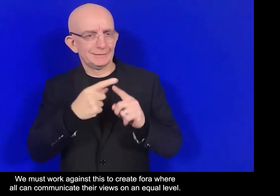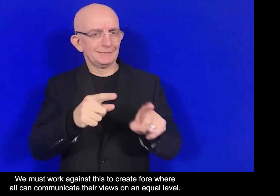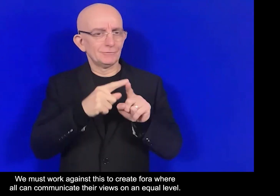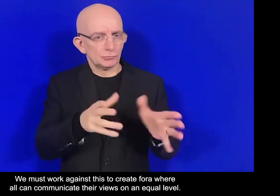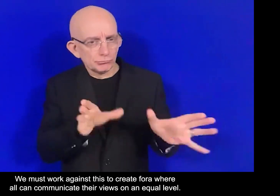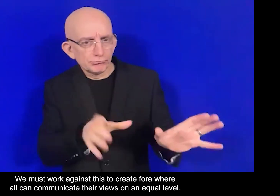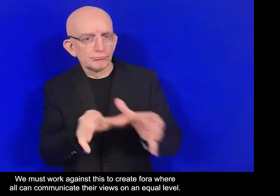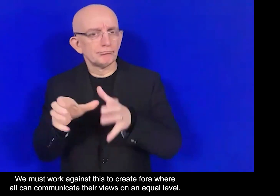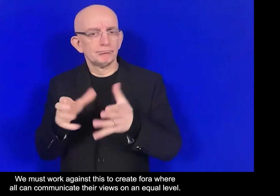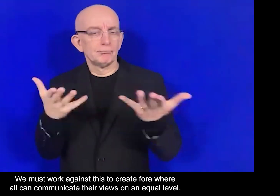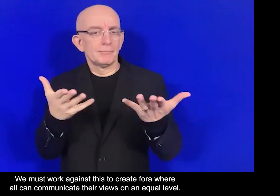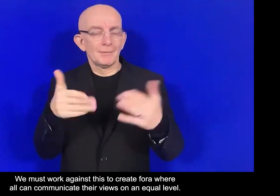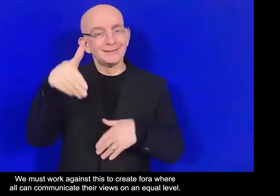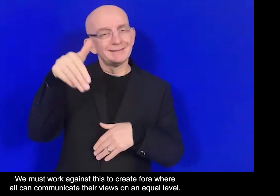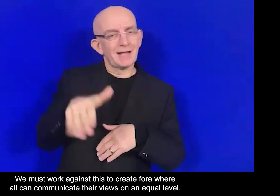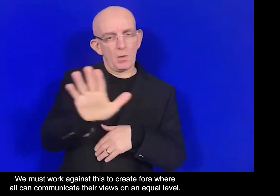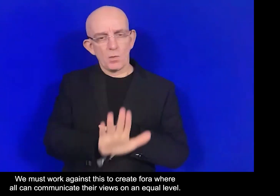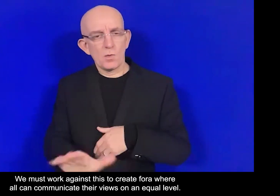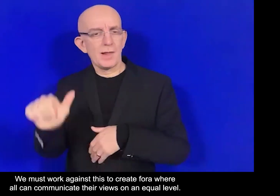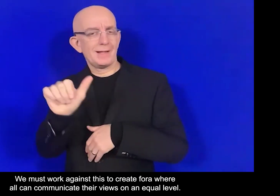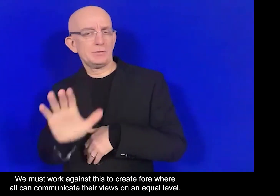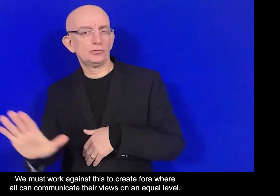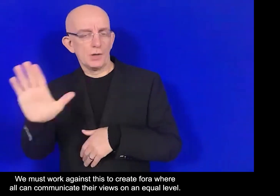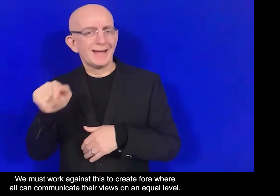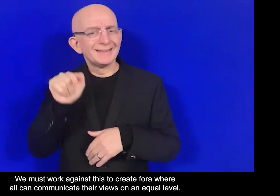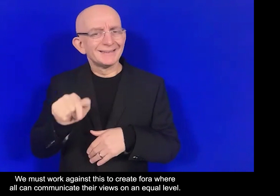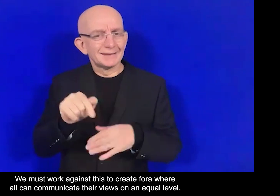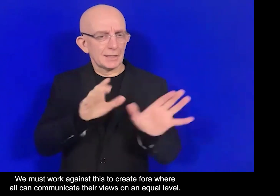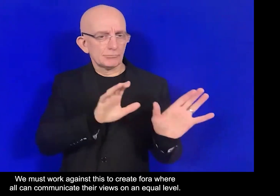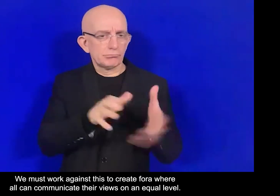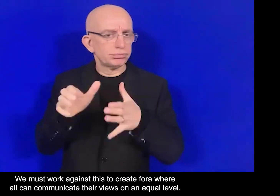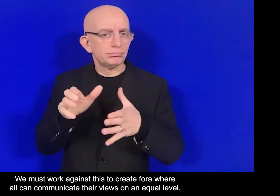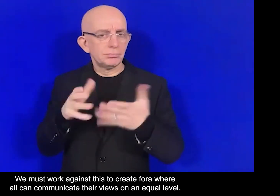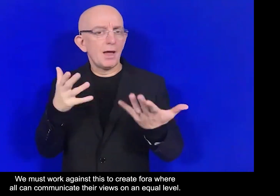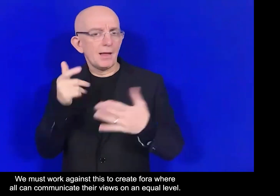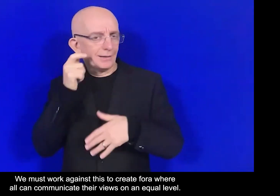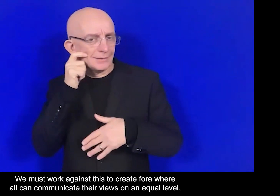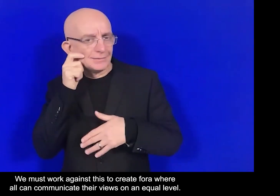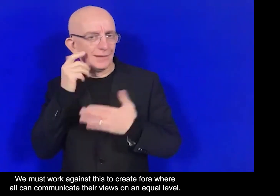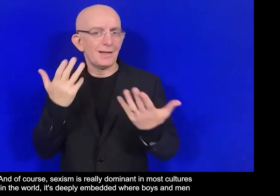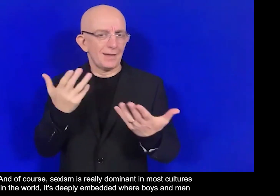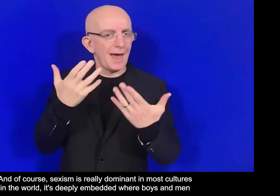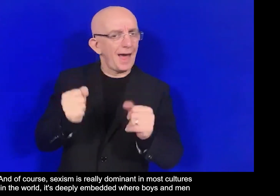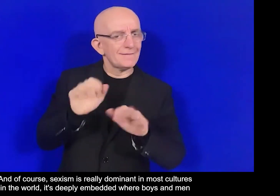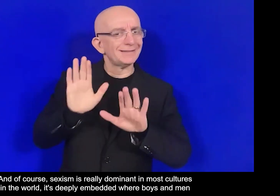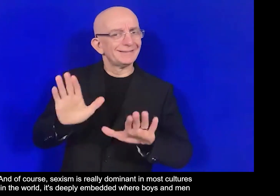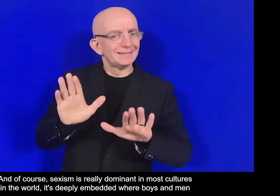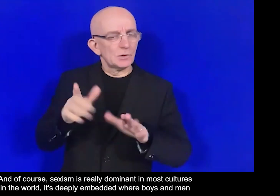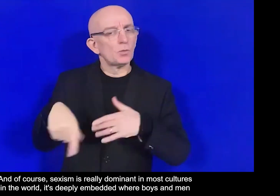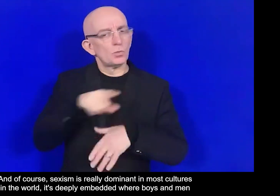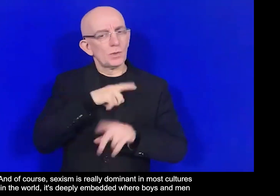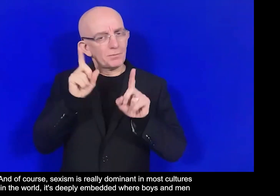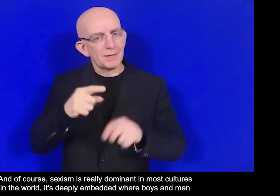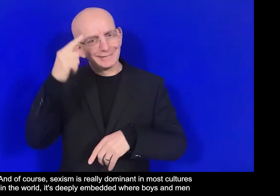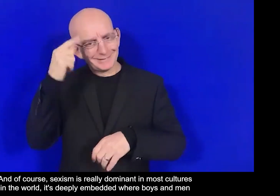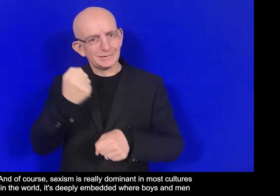fora where all can communicate their views on an equal level. And of course, sexism is